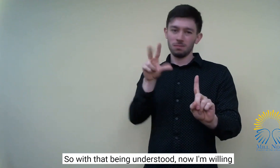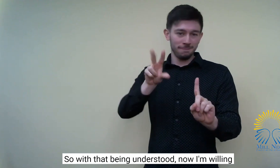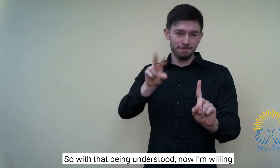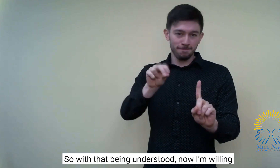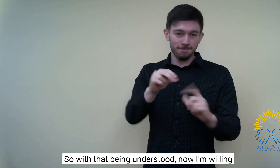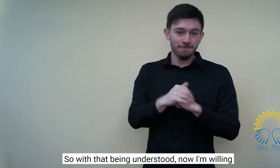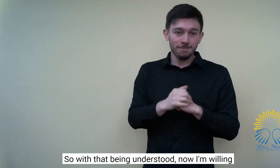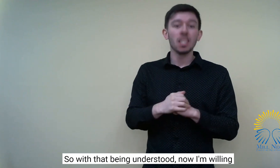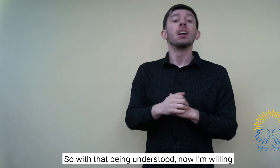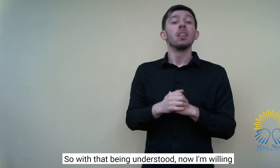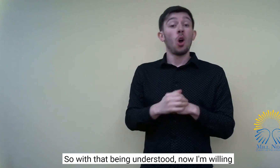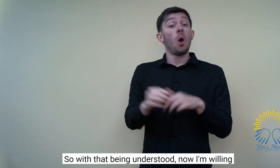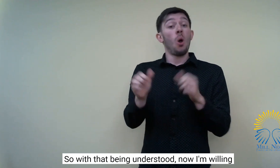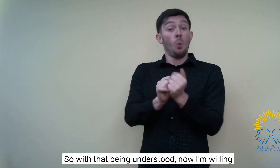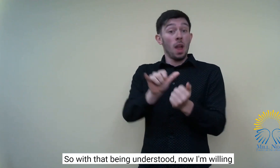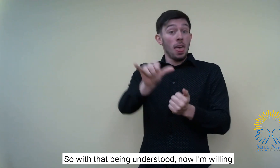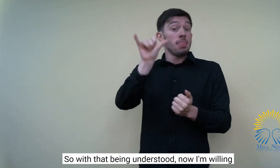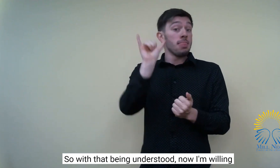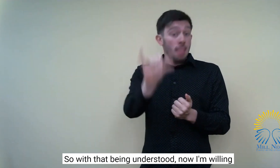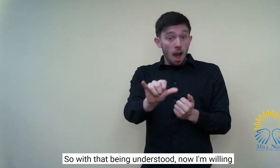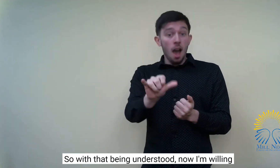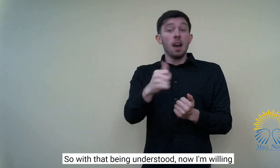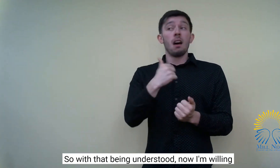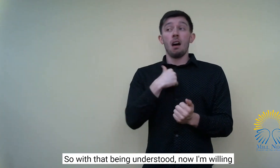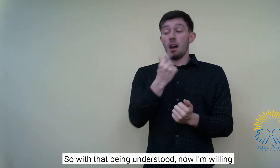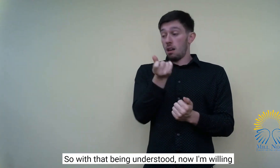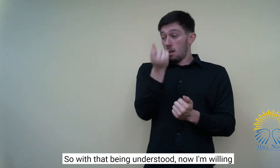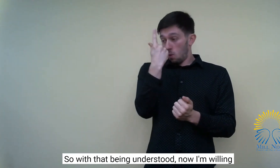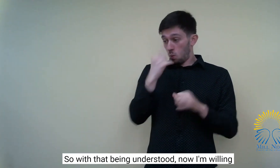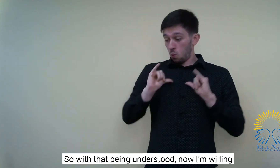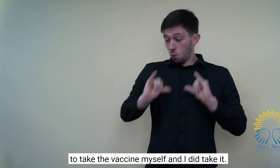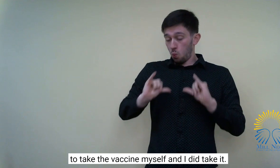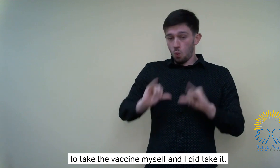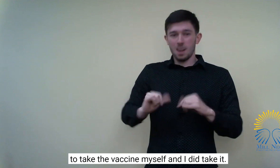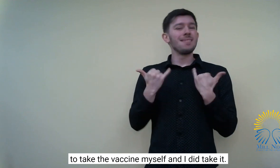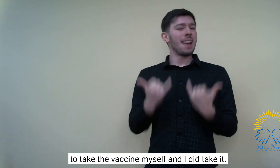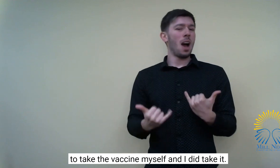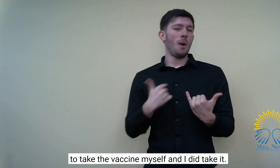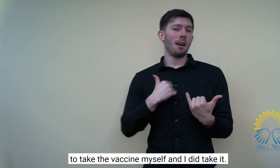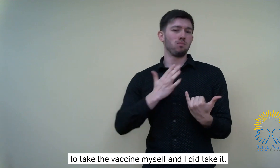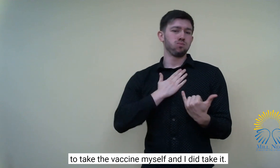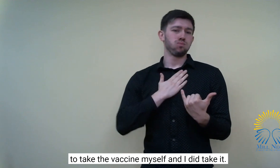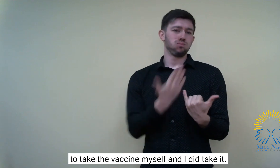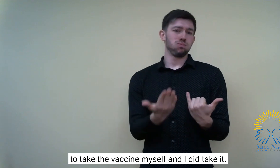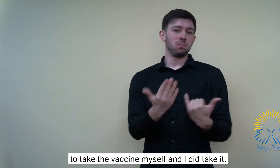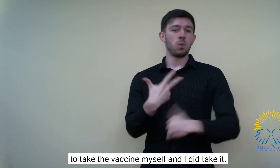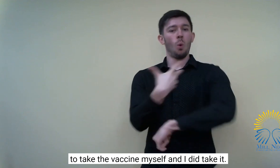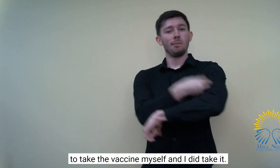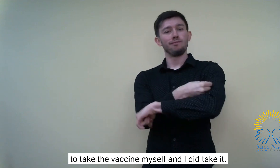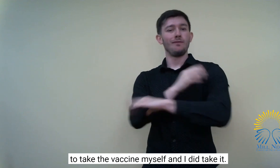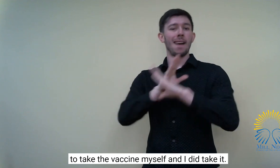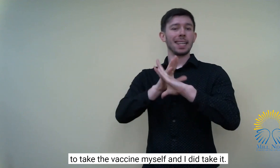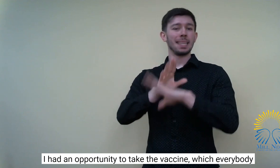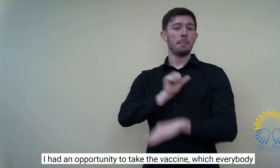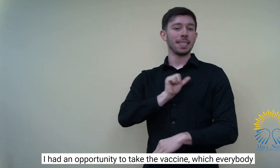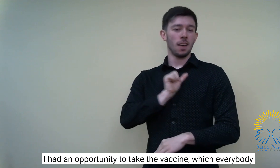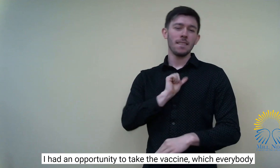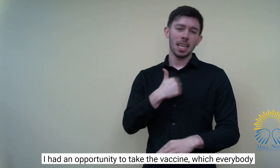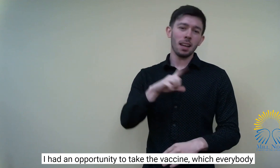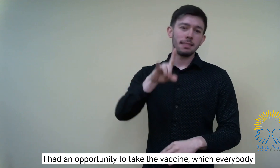with that being understood, now I'm willing to take the vaccine myself, and I did take it. I had an opportunity to take